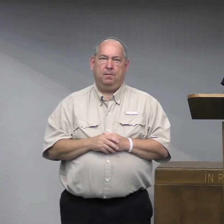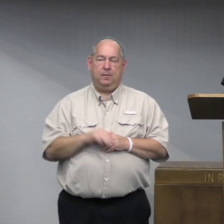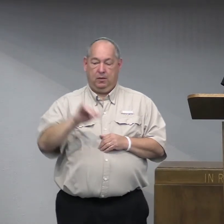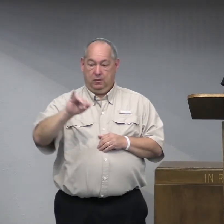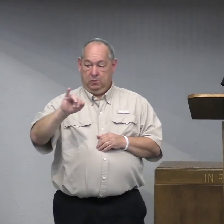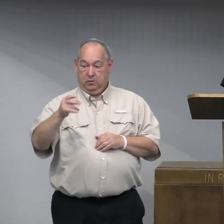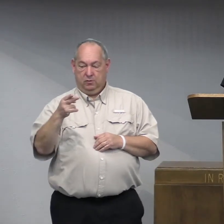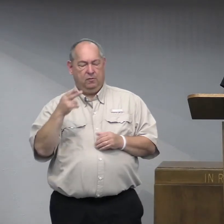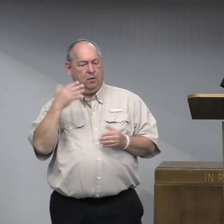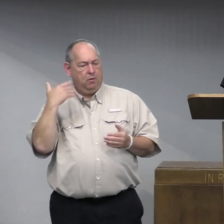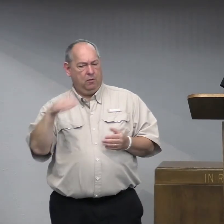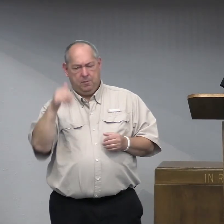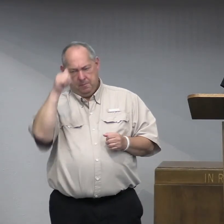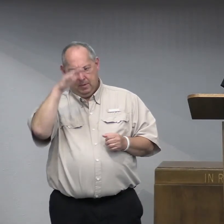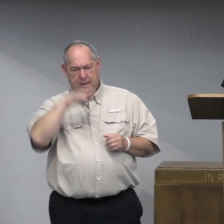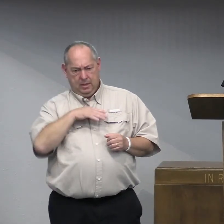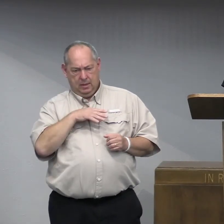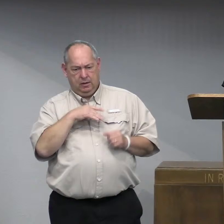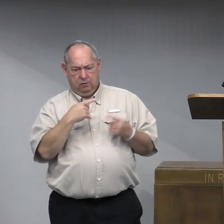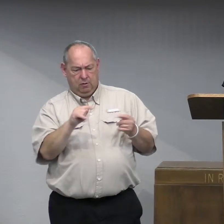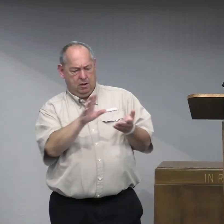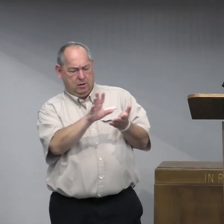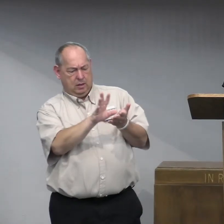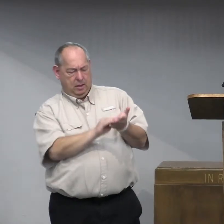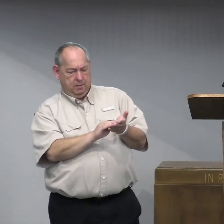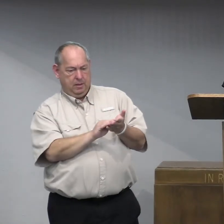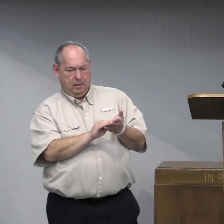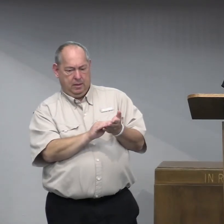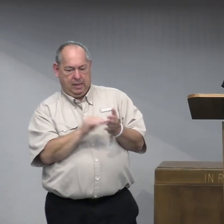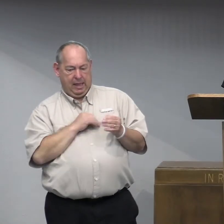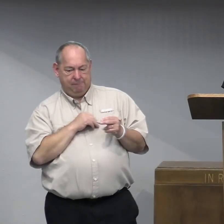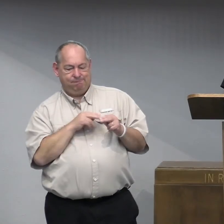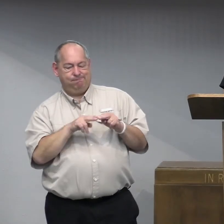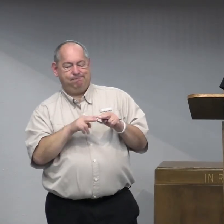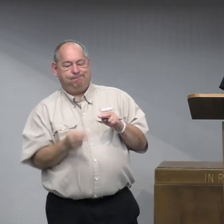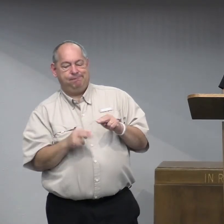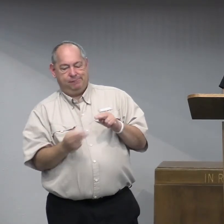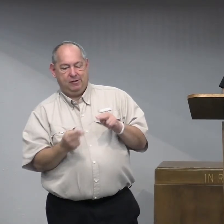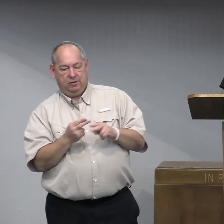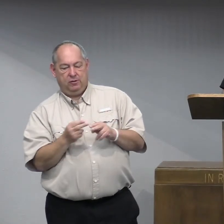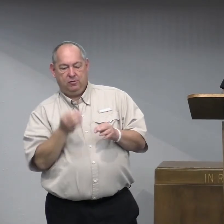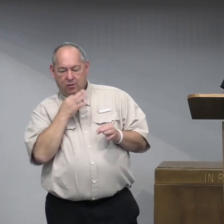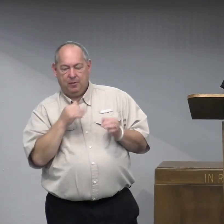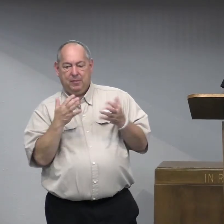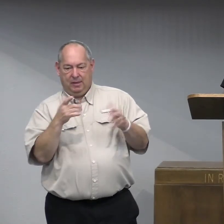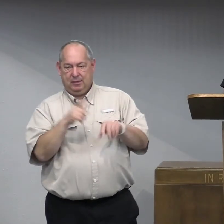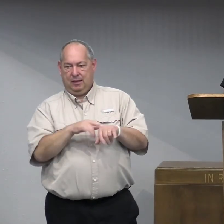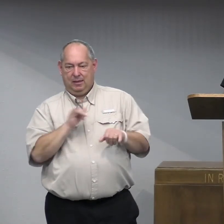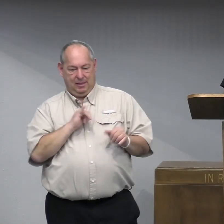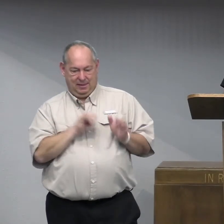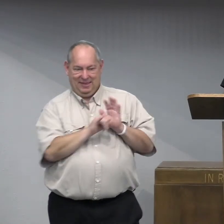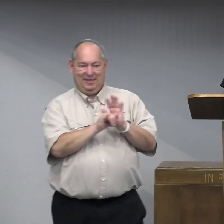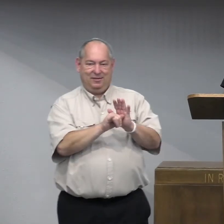Joseph is quite a man to emulate, and I have fallen short many times, as I just illustrated.